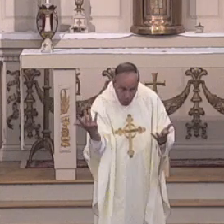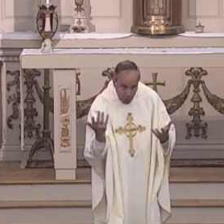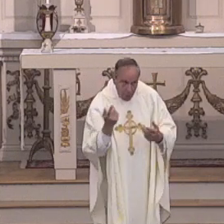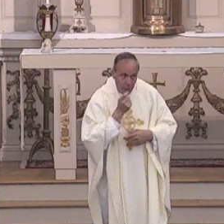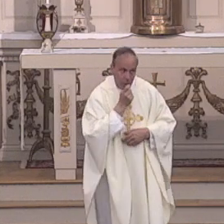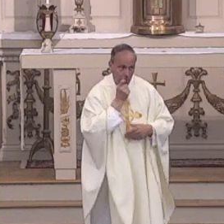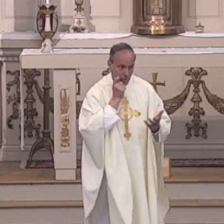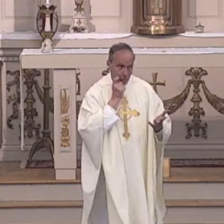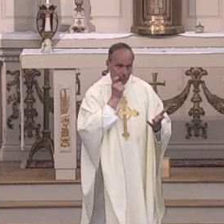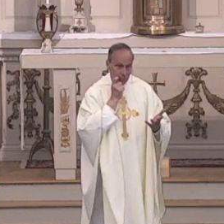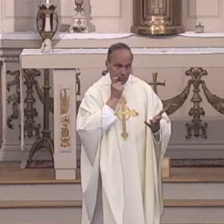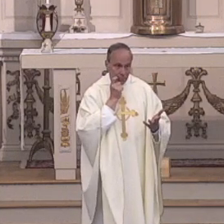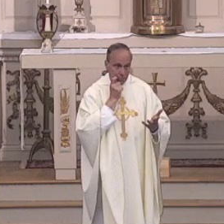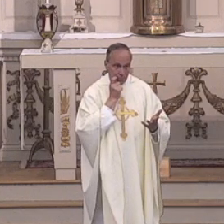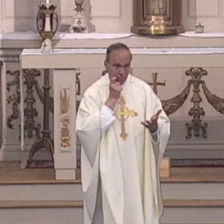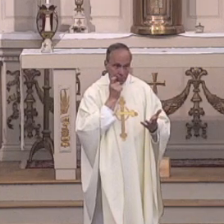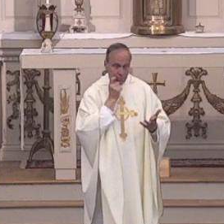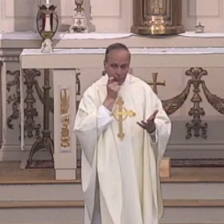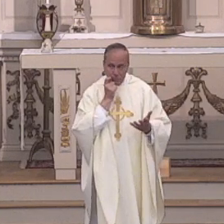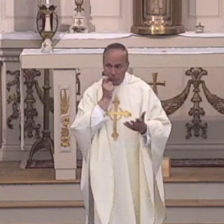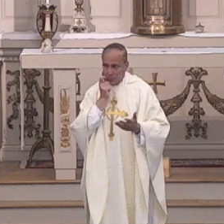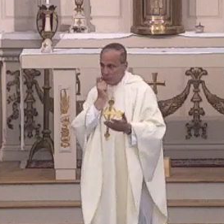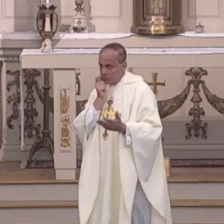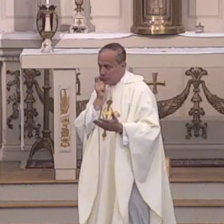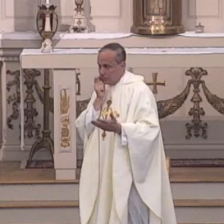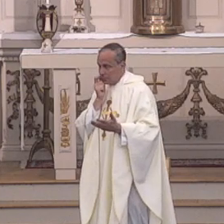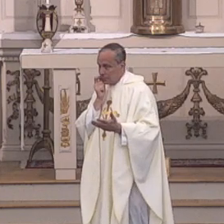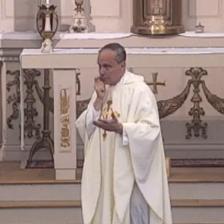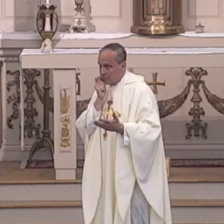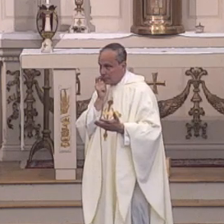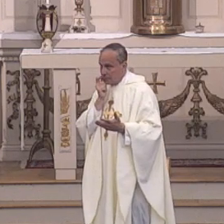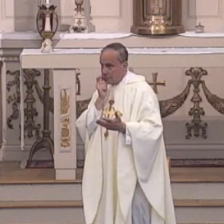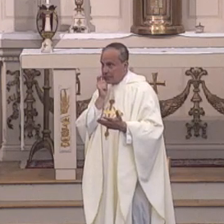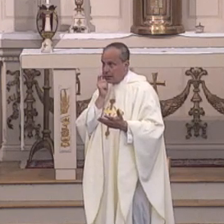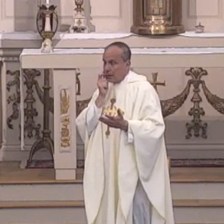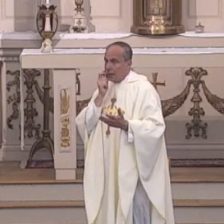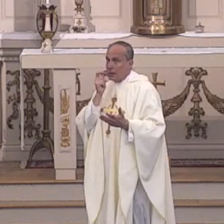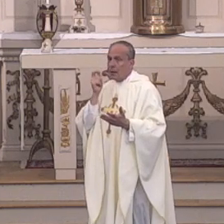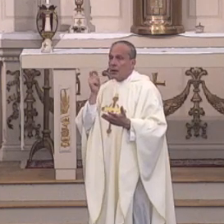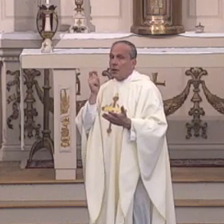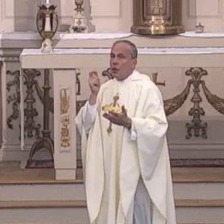All of these things point to and lead to the Eucharist.